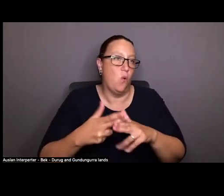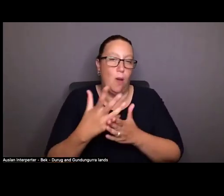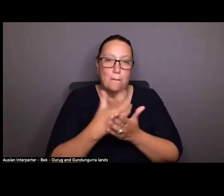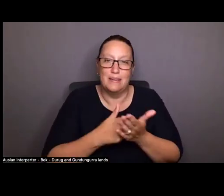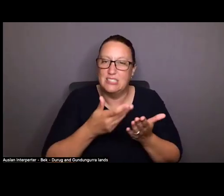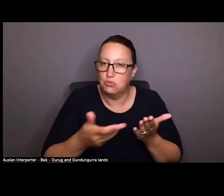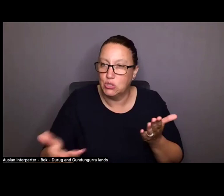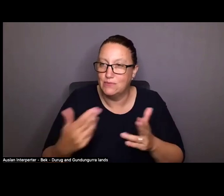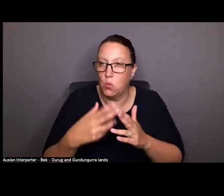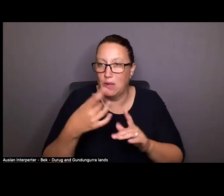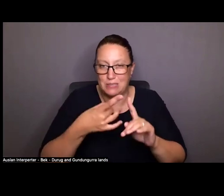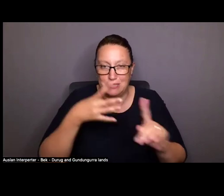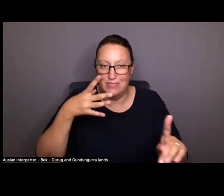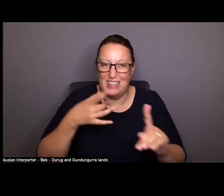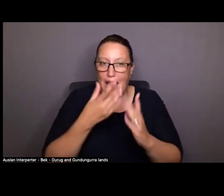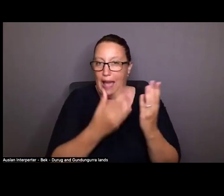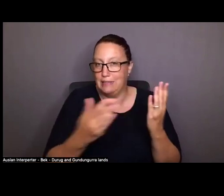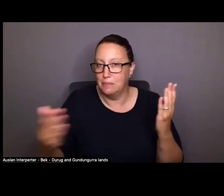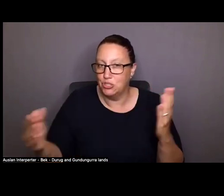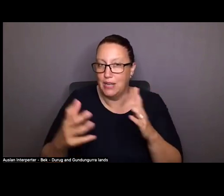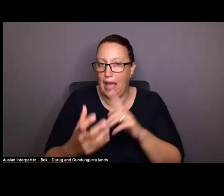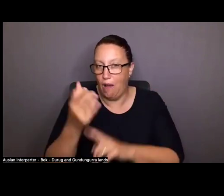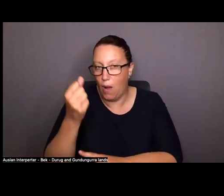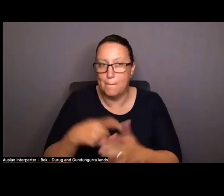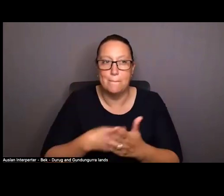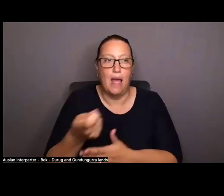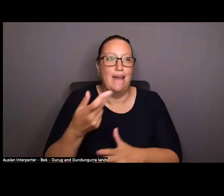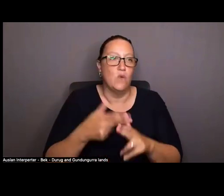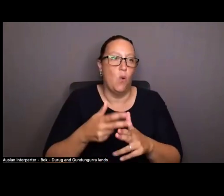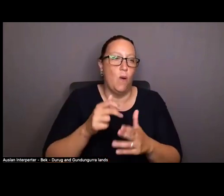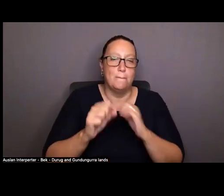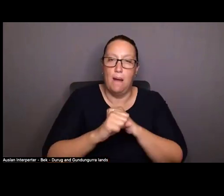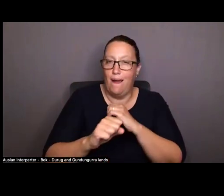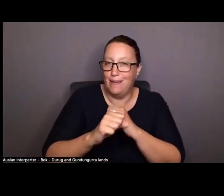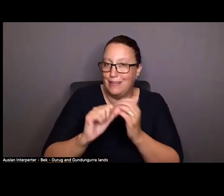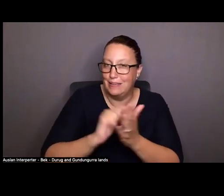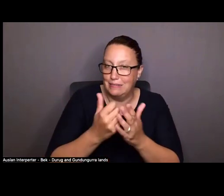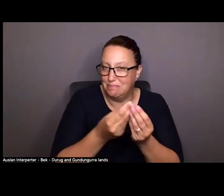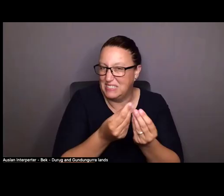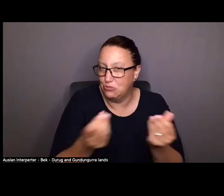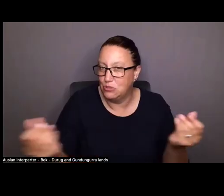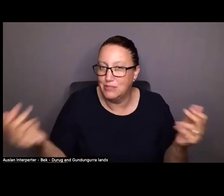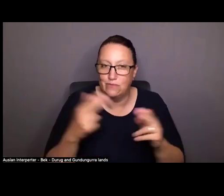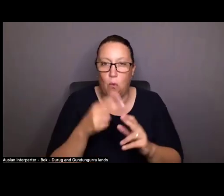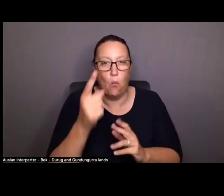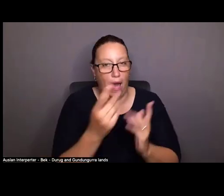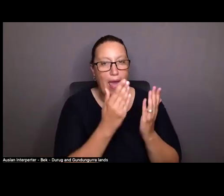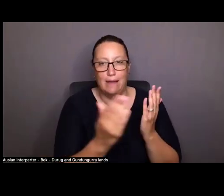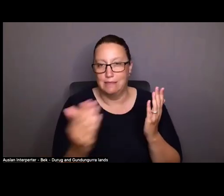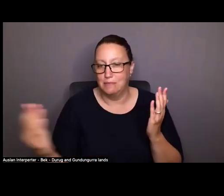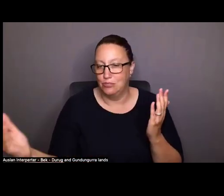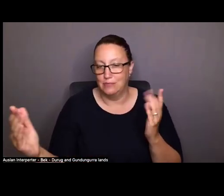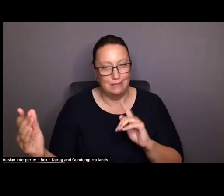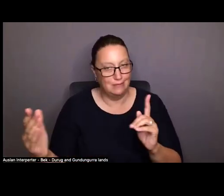specific exhibition outcome, pay for marketing materials for one specific exhibition outcome. What we're looking to